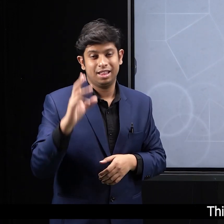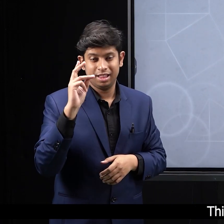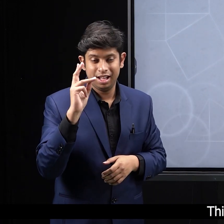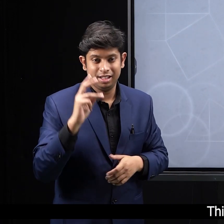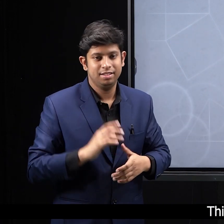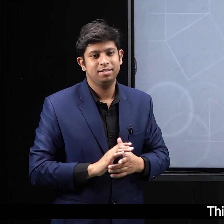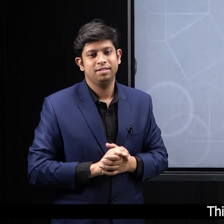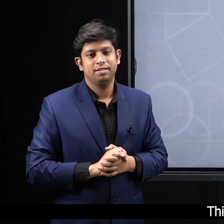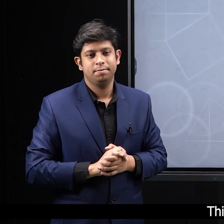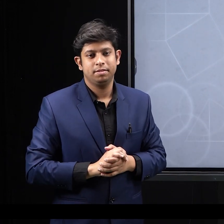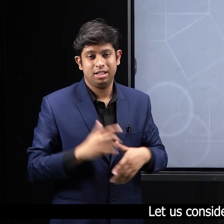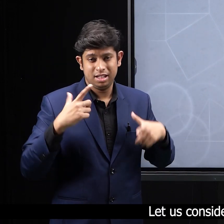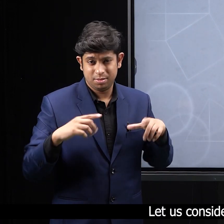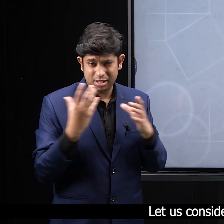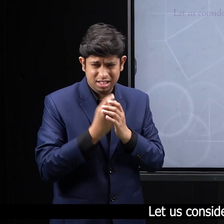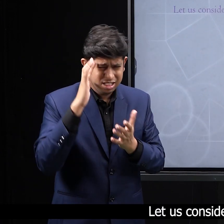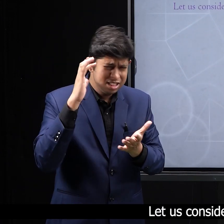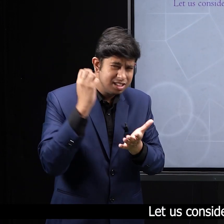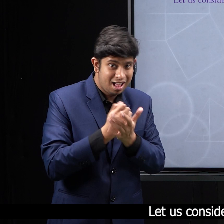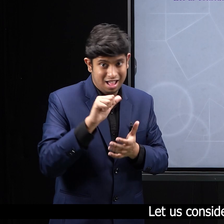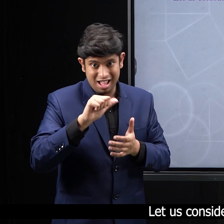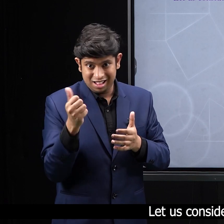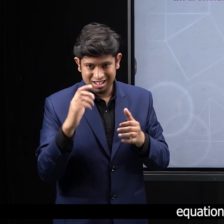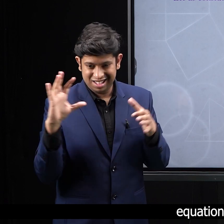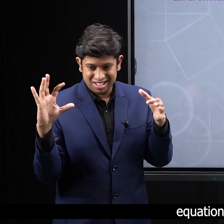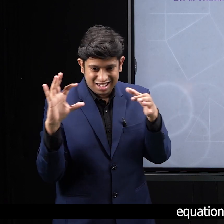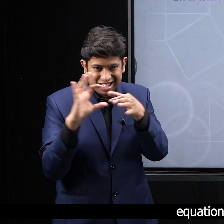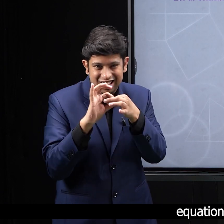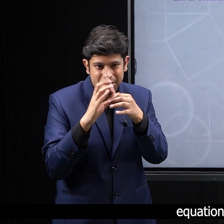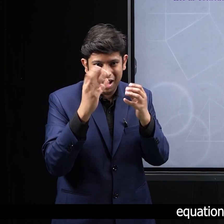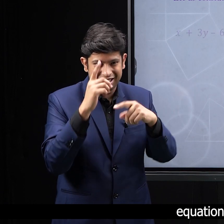Third condition. Let us consider another pair of linear equations in two variables.